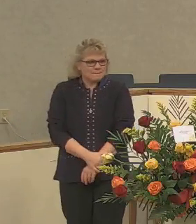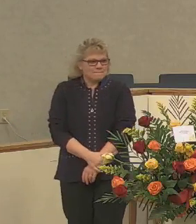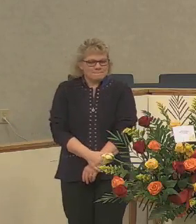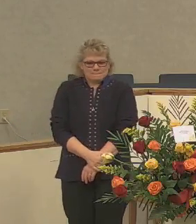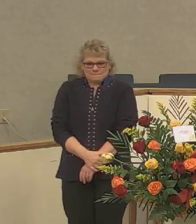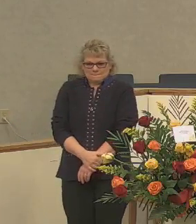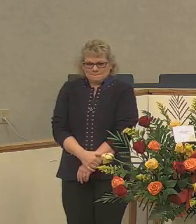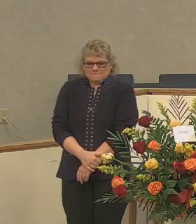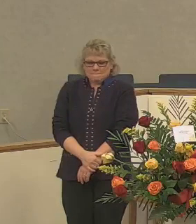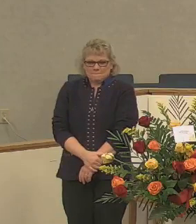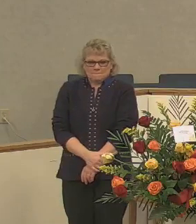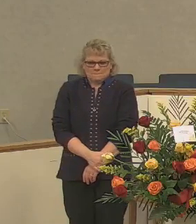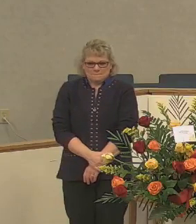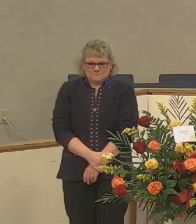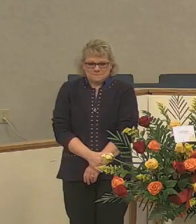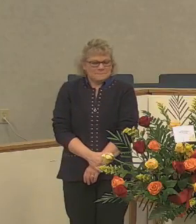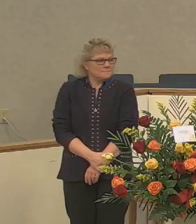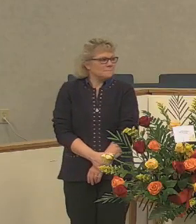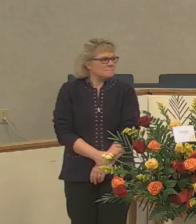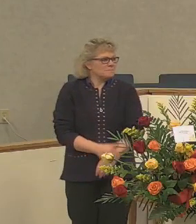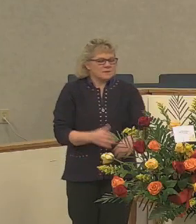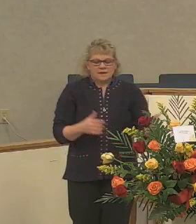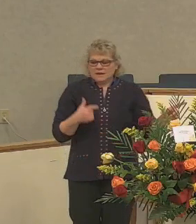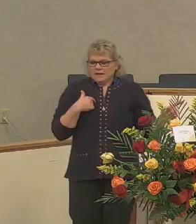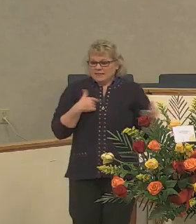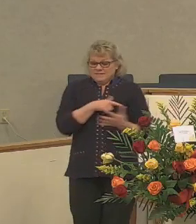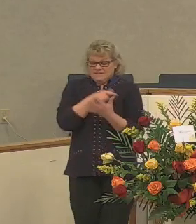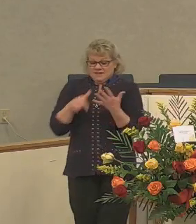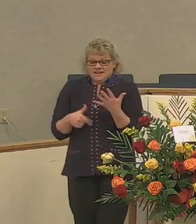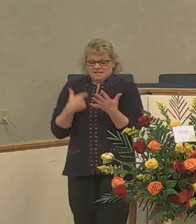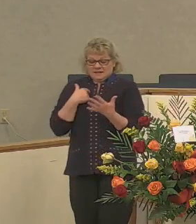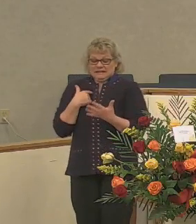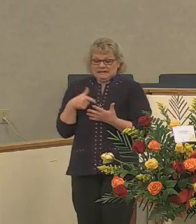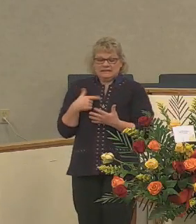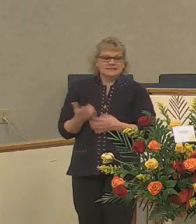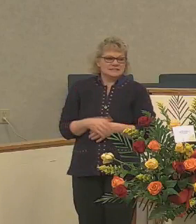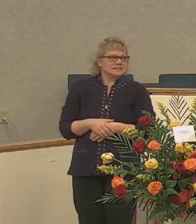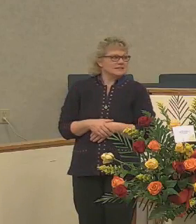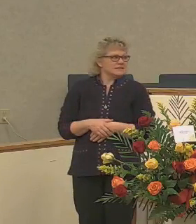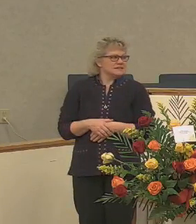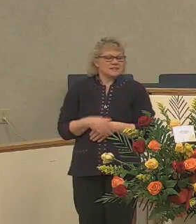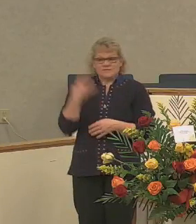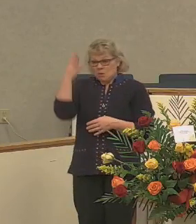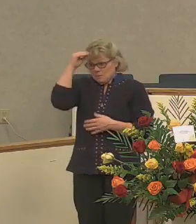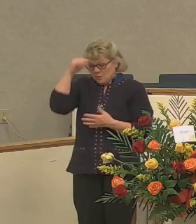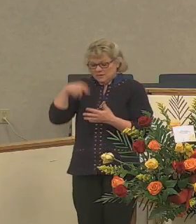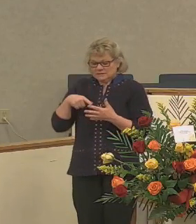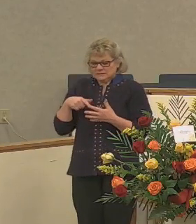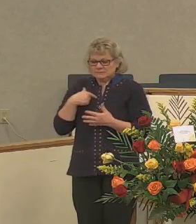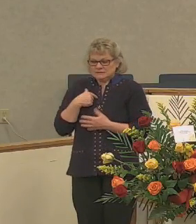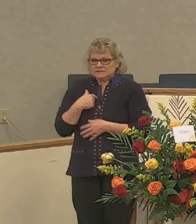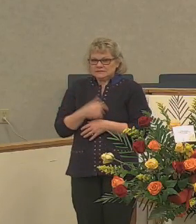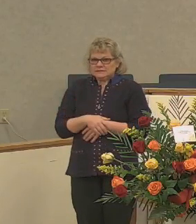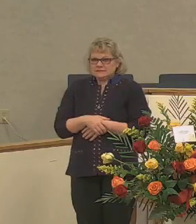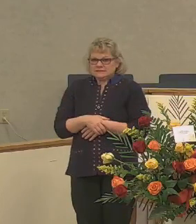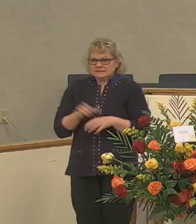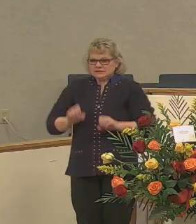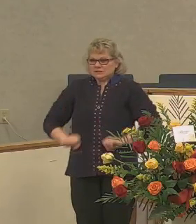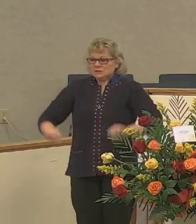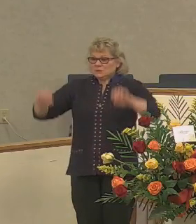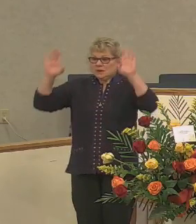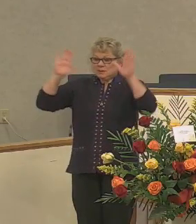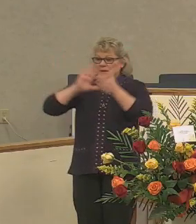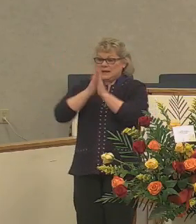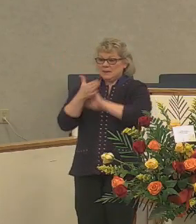And so I was the one out of the five that, of the four boys, that surrendered to the